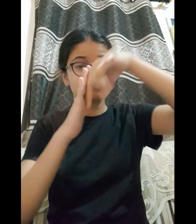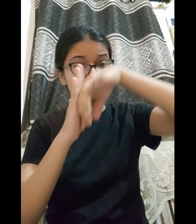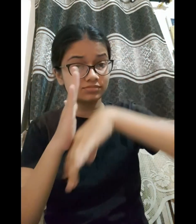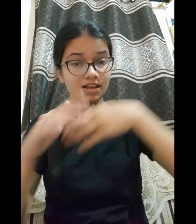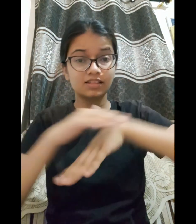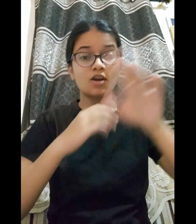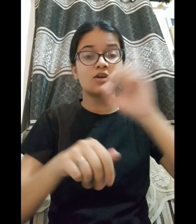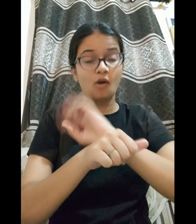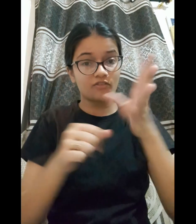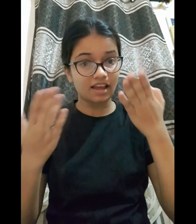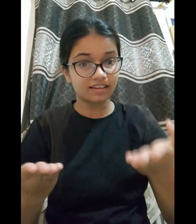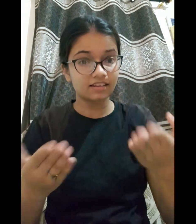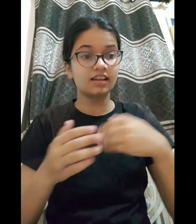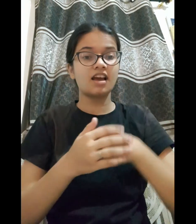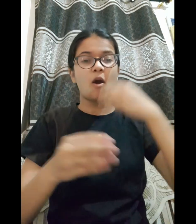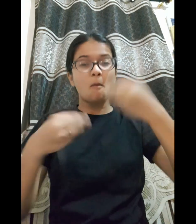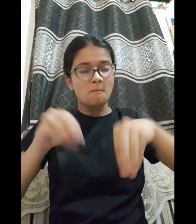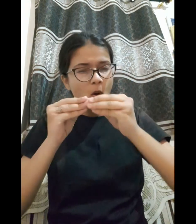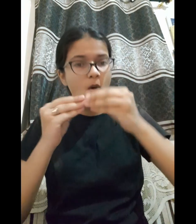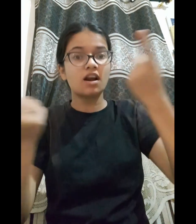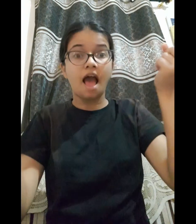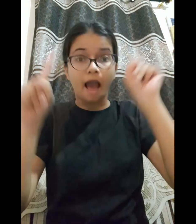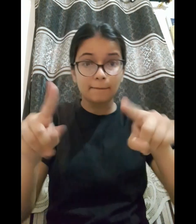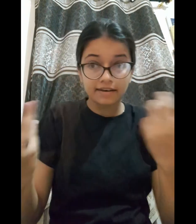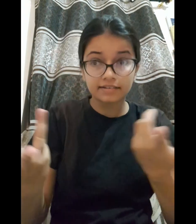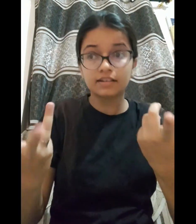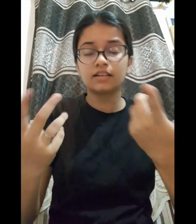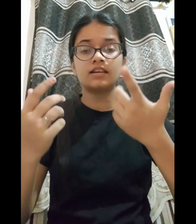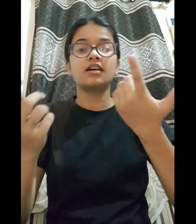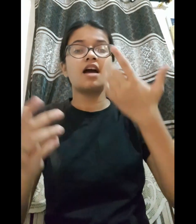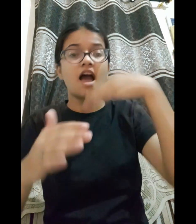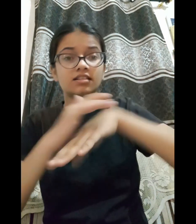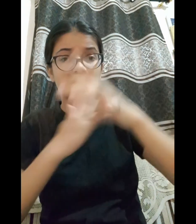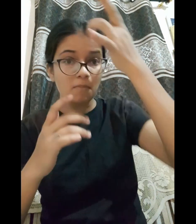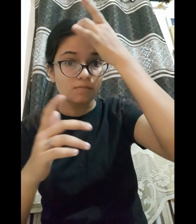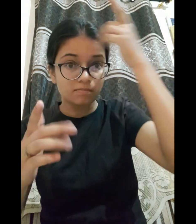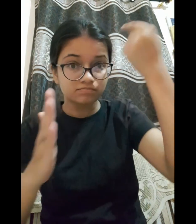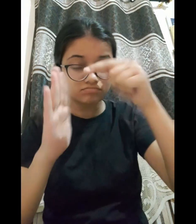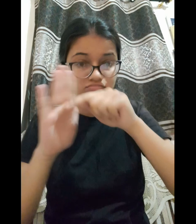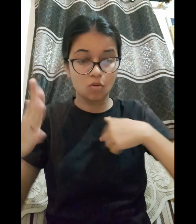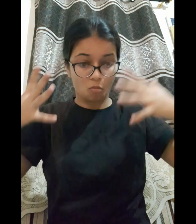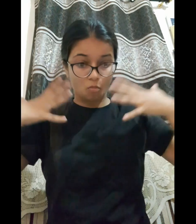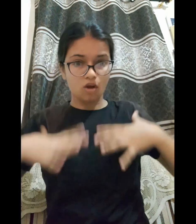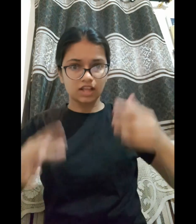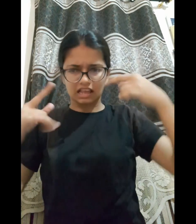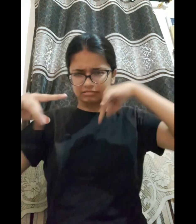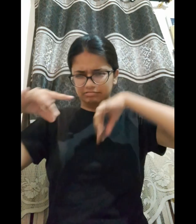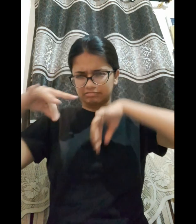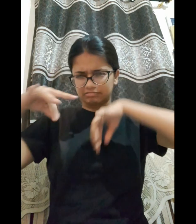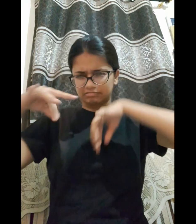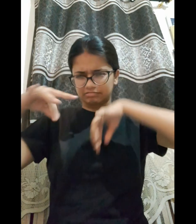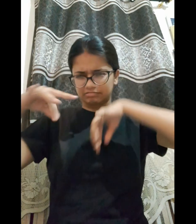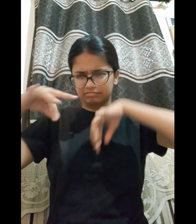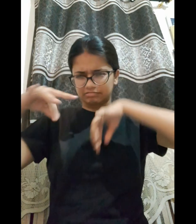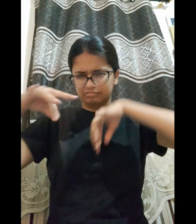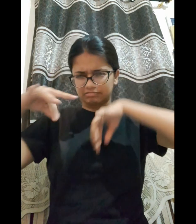virus now. So much more about what happens and what are the implications to the human body from the infection.